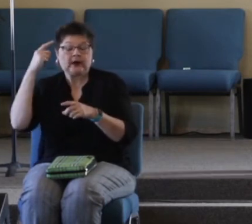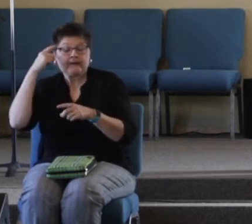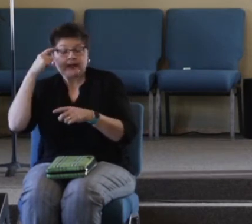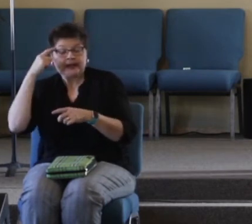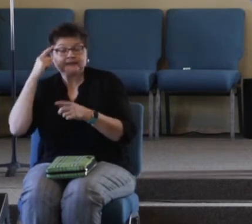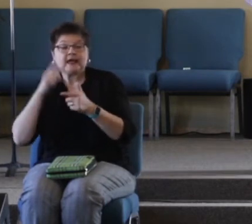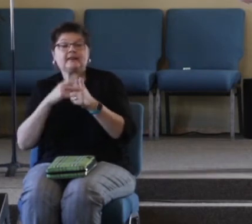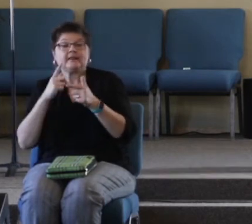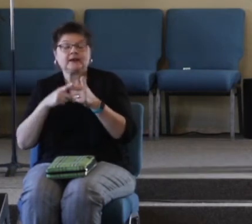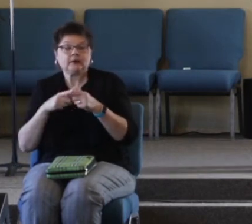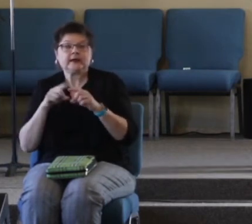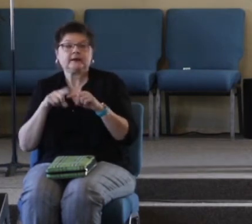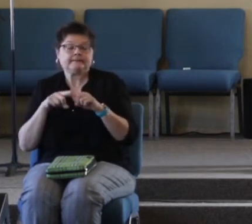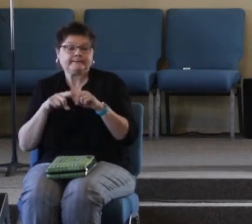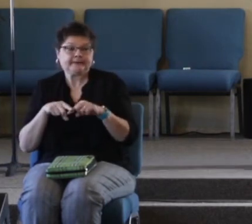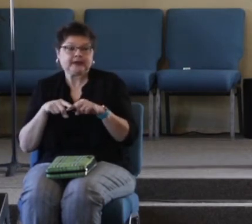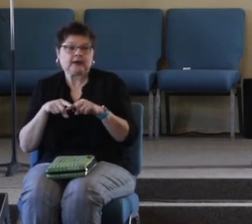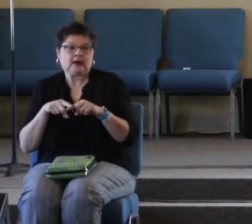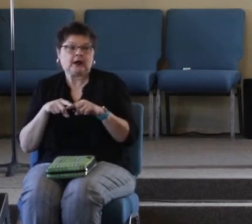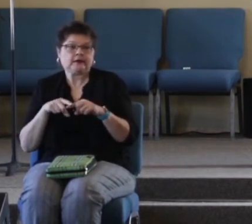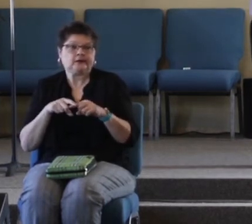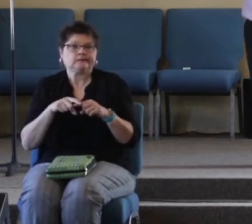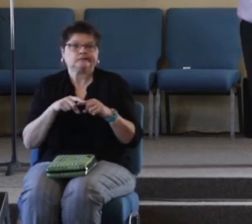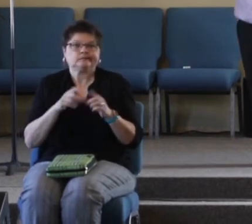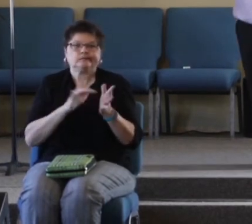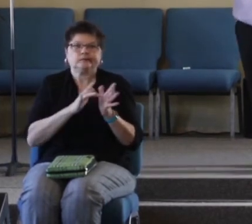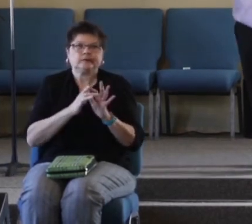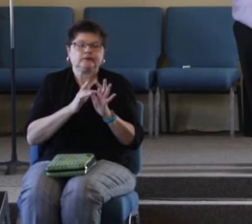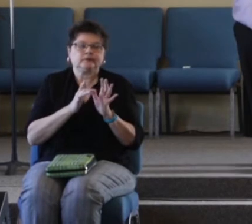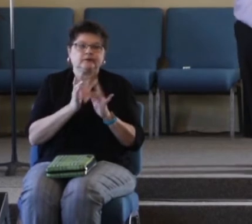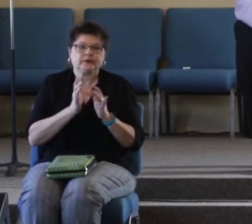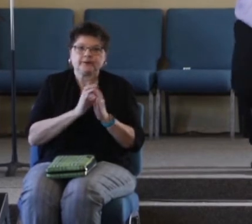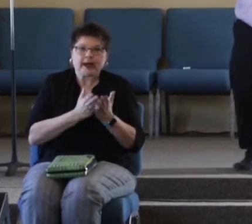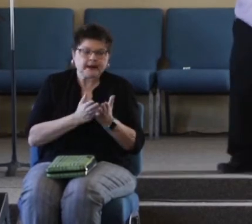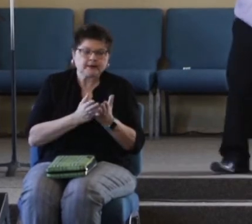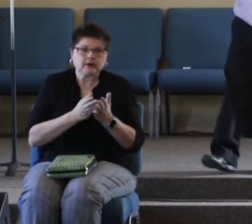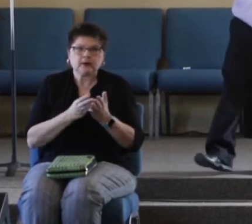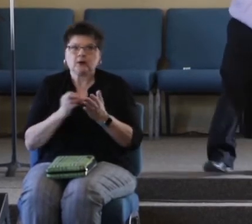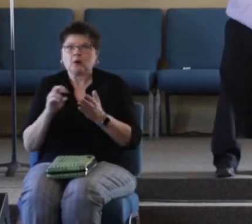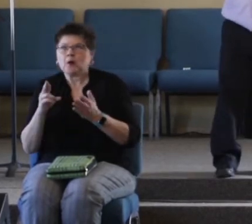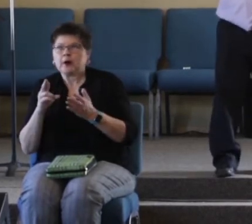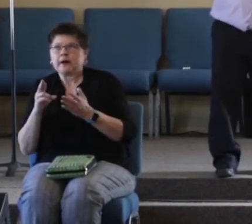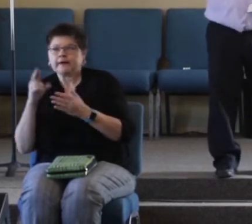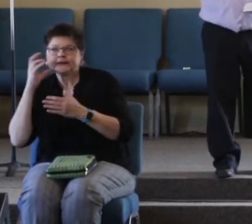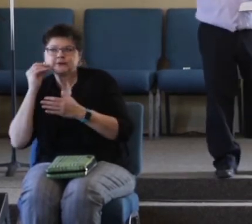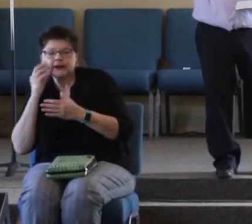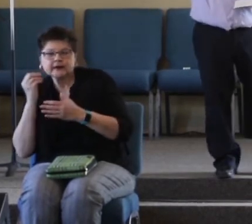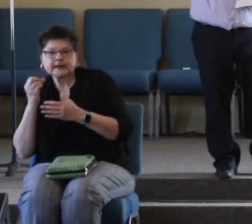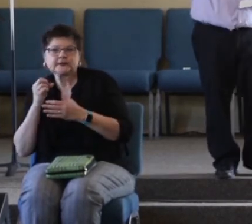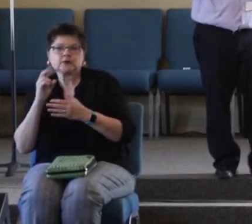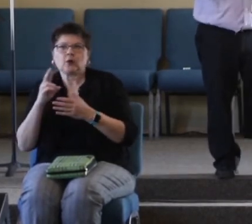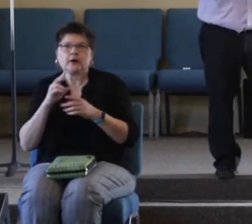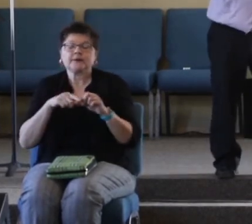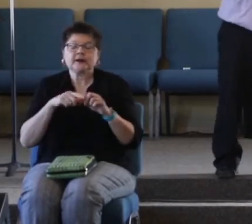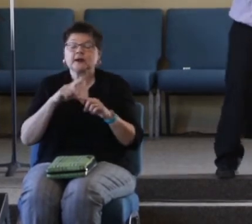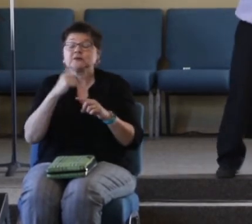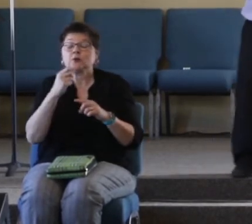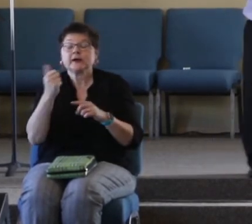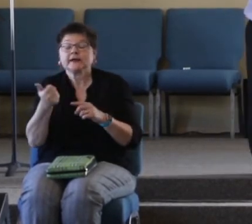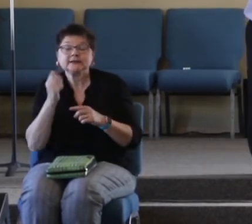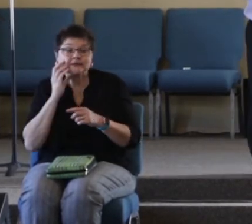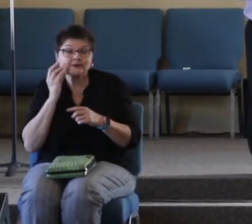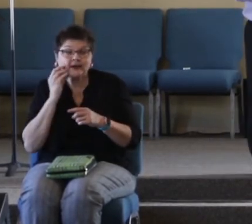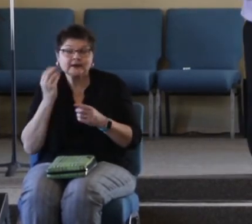then we rely on the word, or we rely on experience, or we rely on someone else's